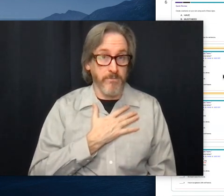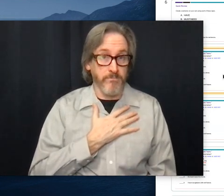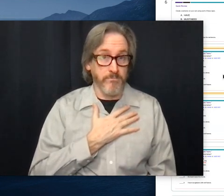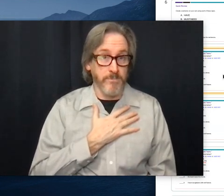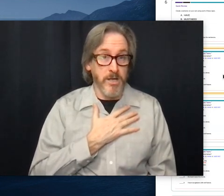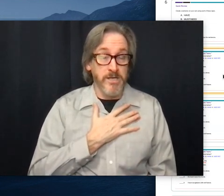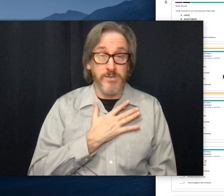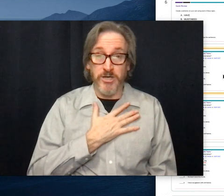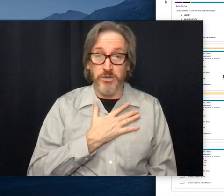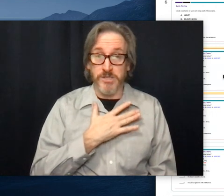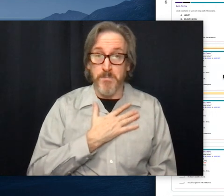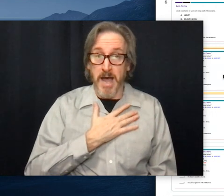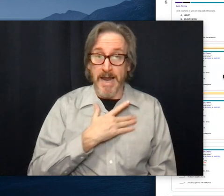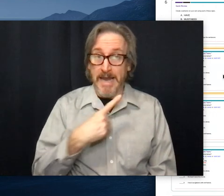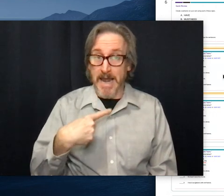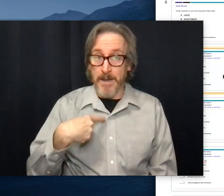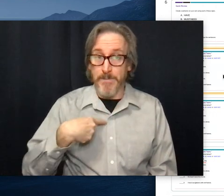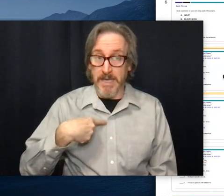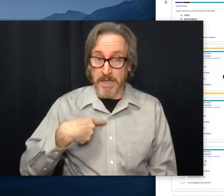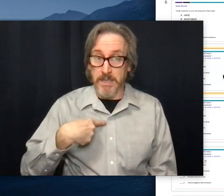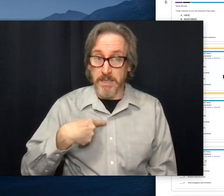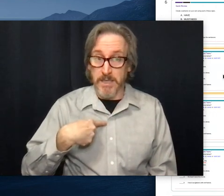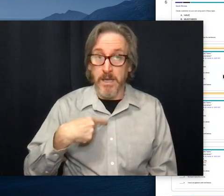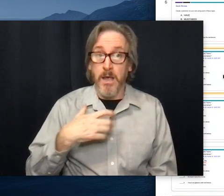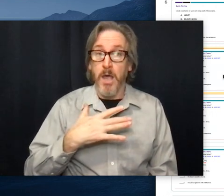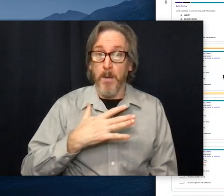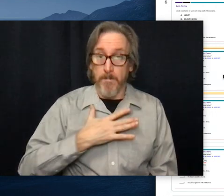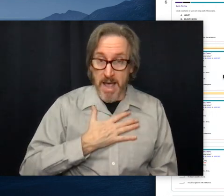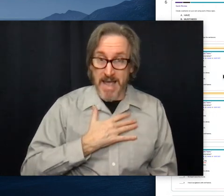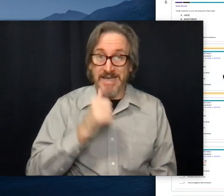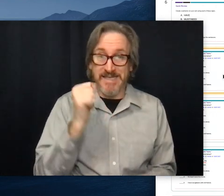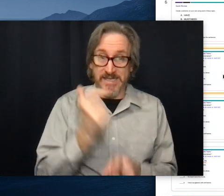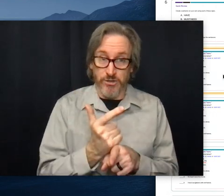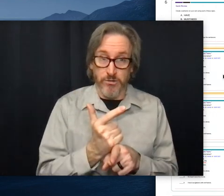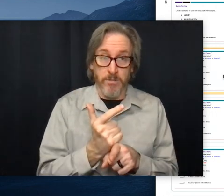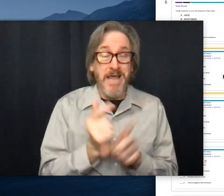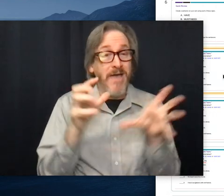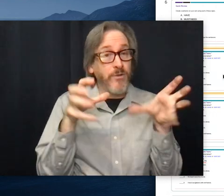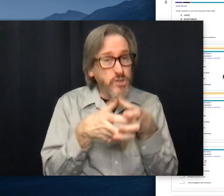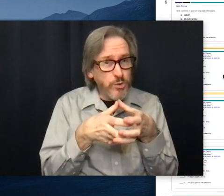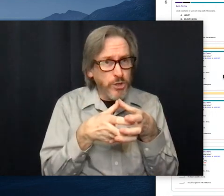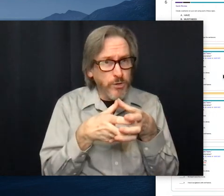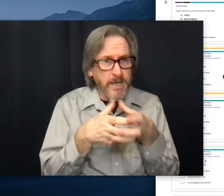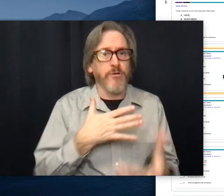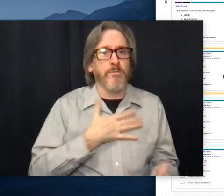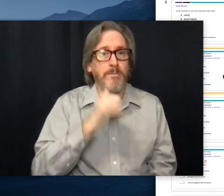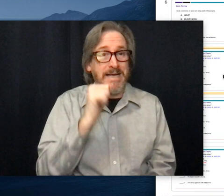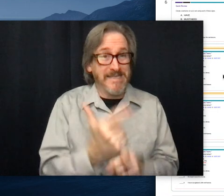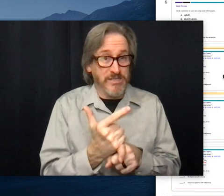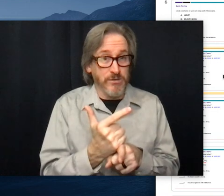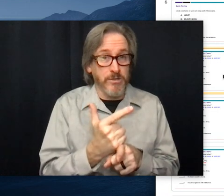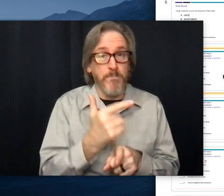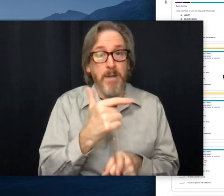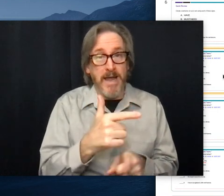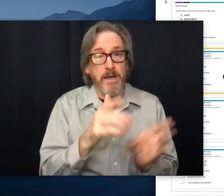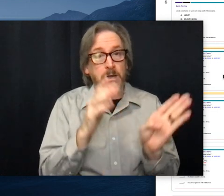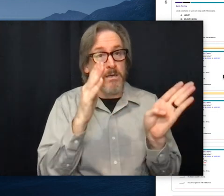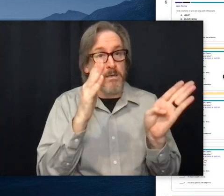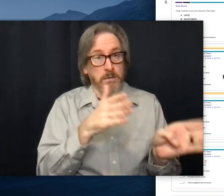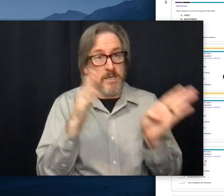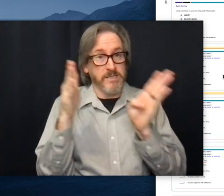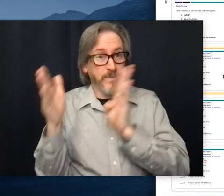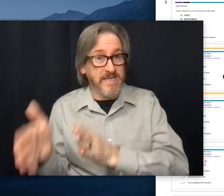my, right? So make sure it's my and not me, my sister. And those two should go together, my sister. The